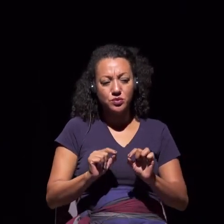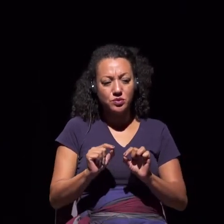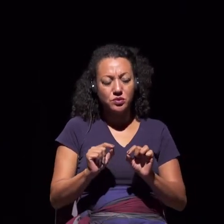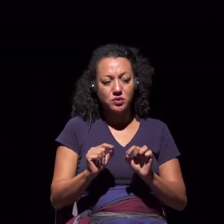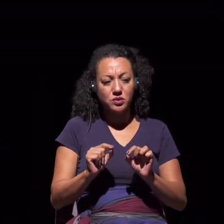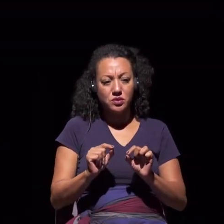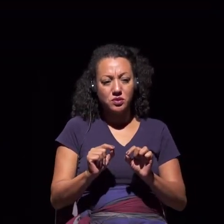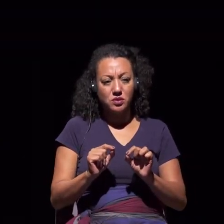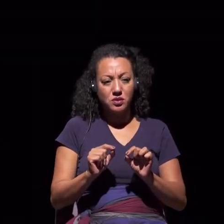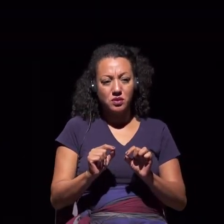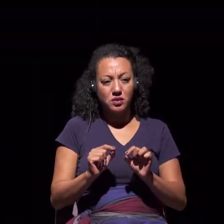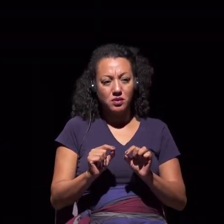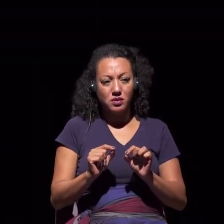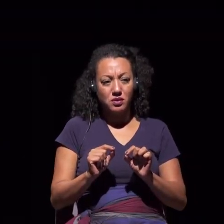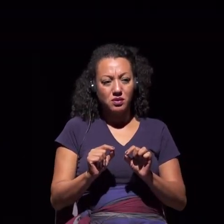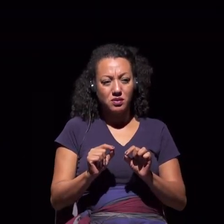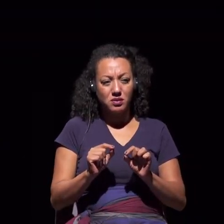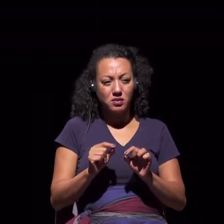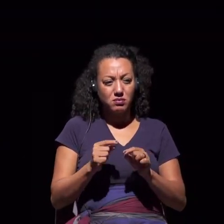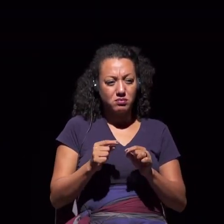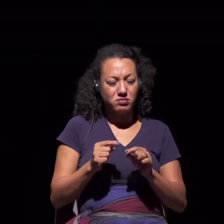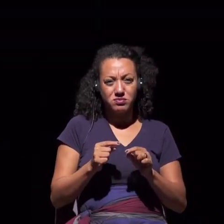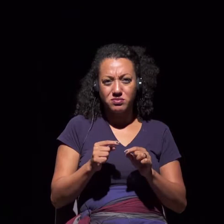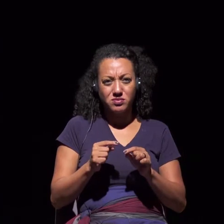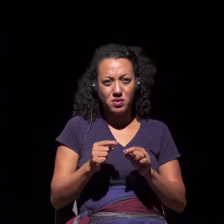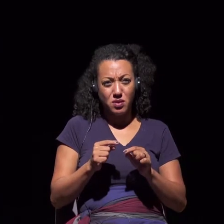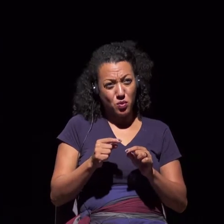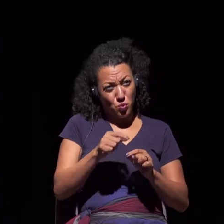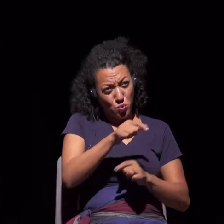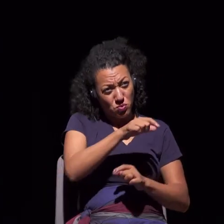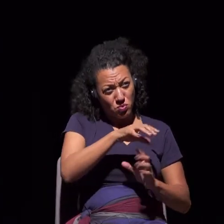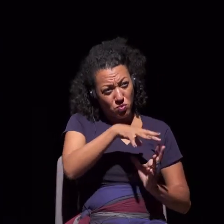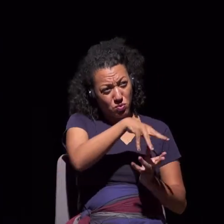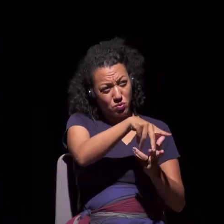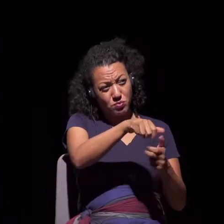assimilated into the colonial and subsequent post-colonial culture.